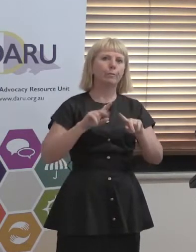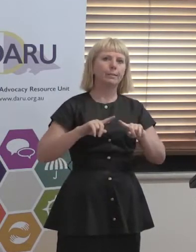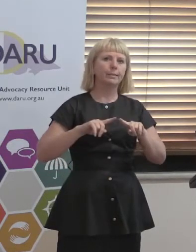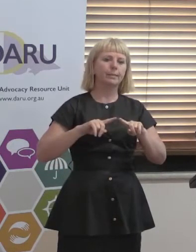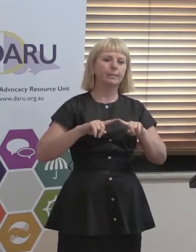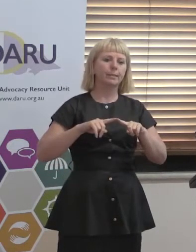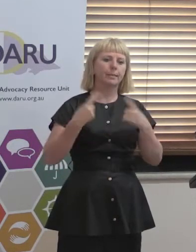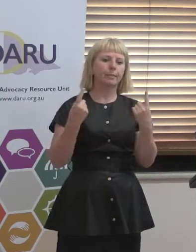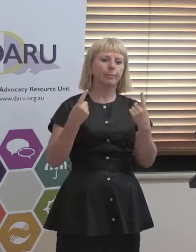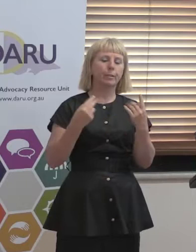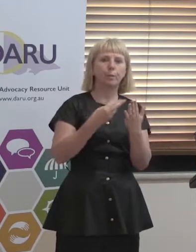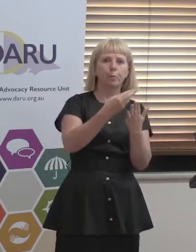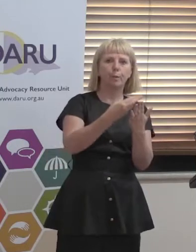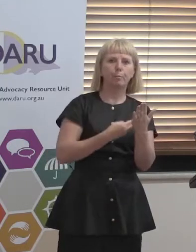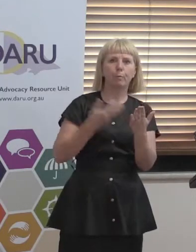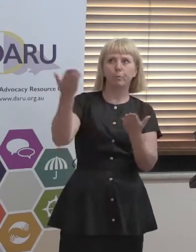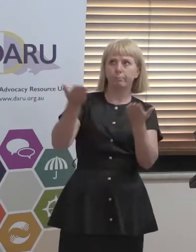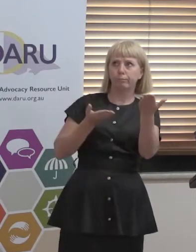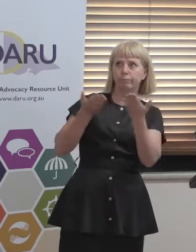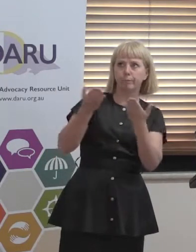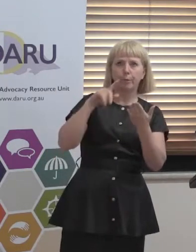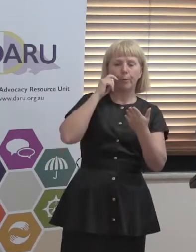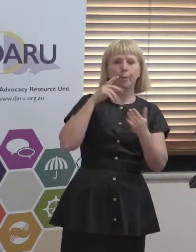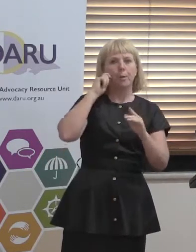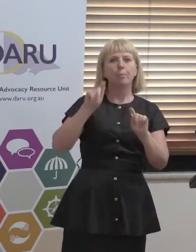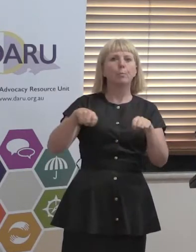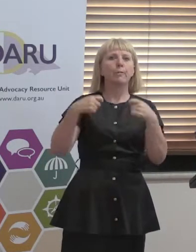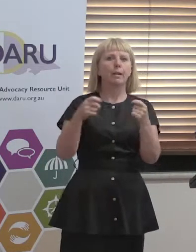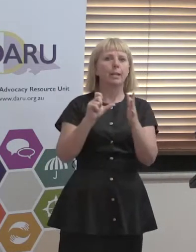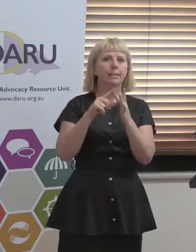inquiries and reports that have been